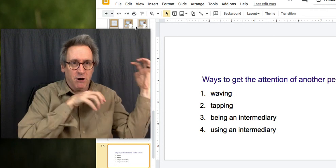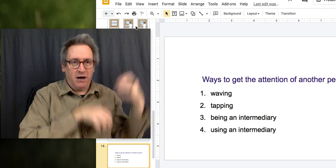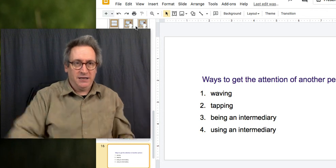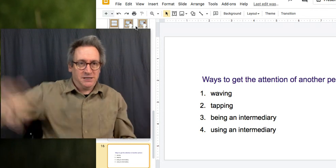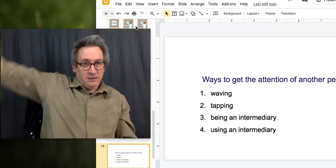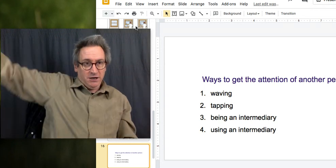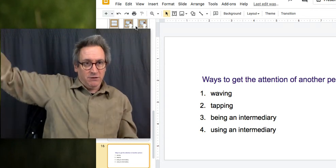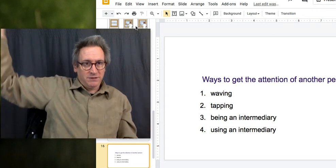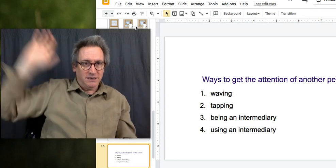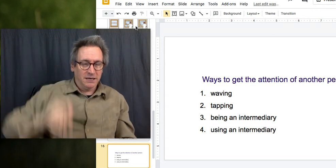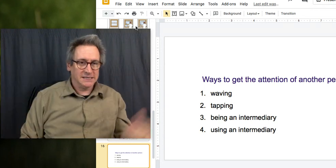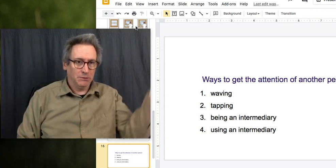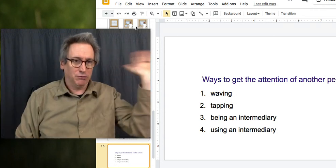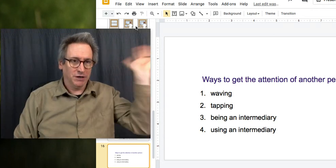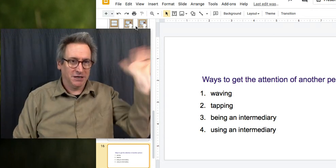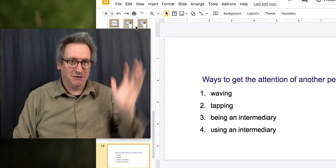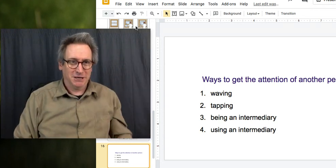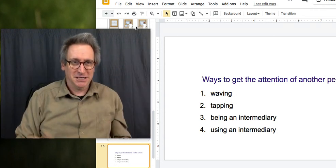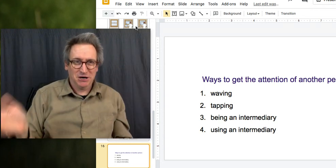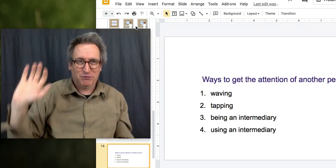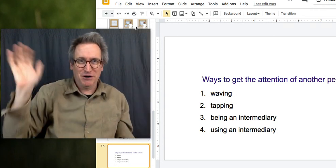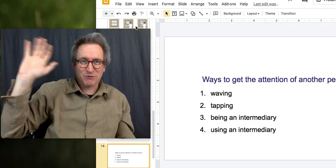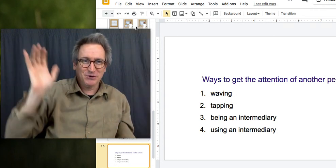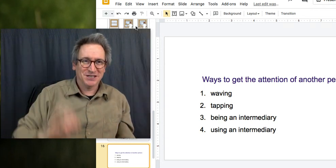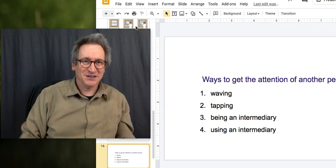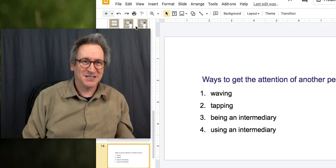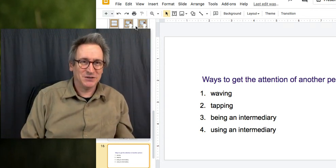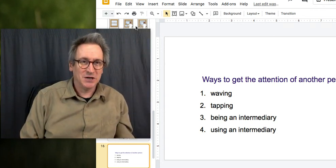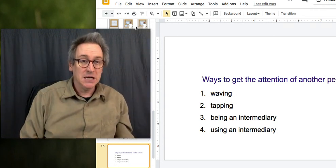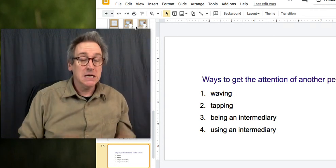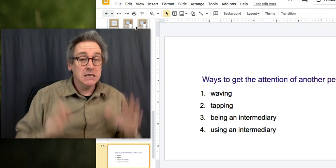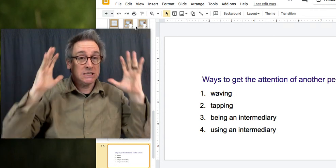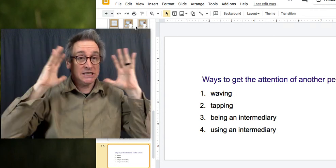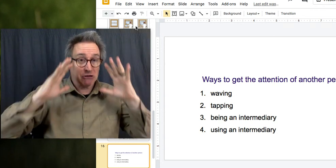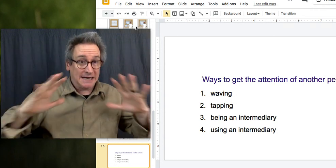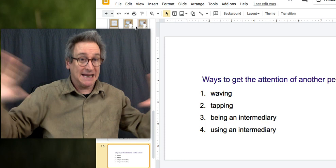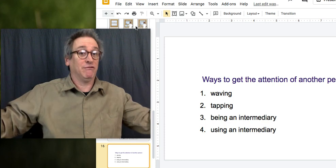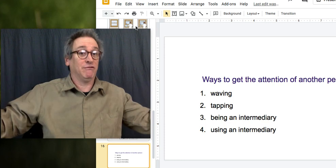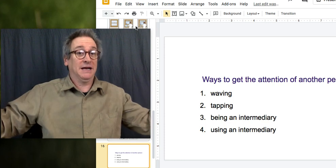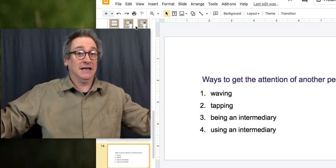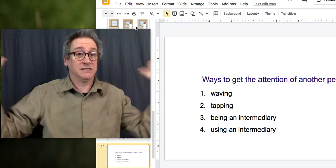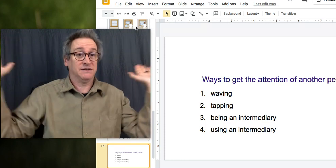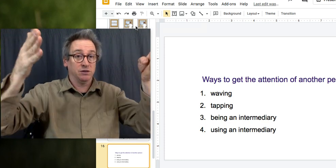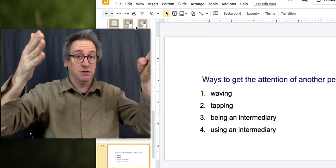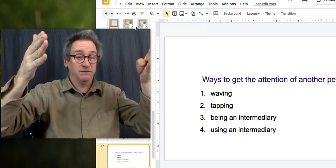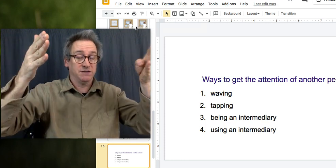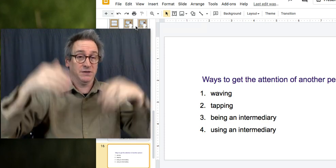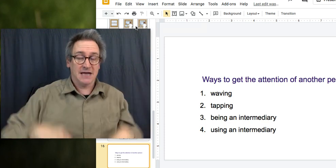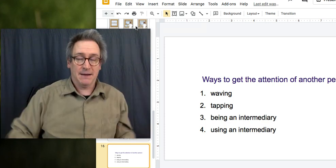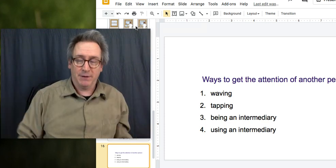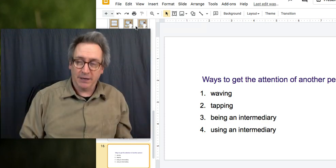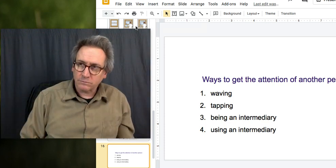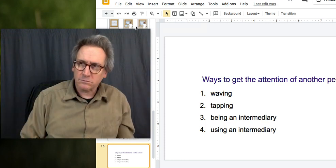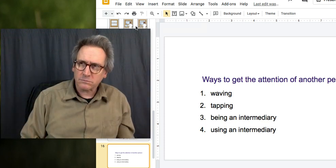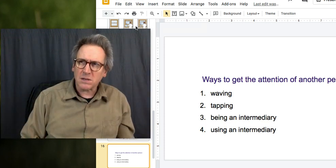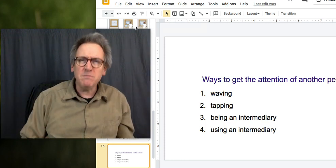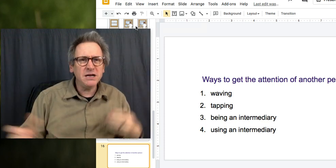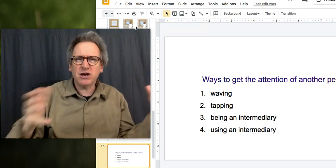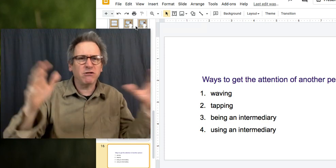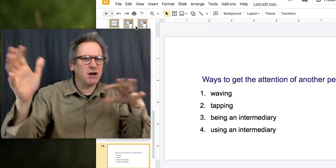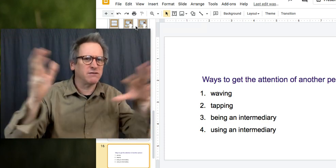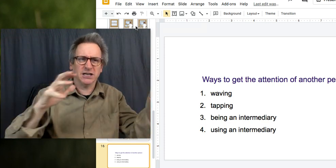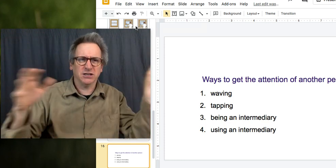you're in an audience, and it's still considered pretty rude to distract everybody else if something's happening.